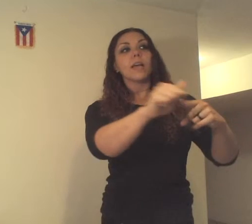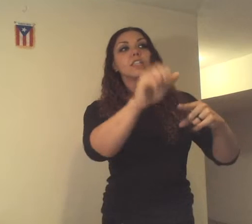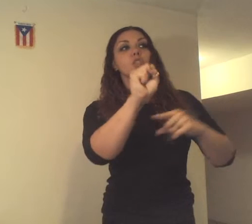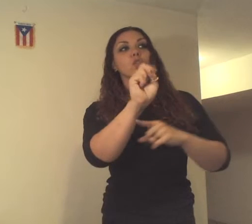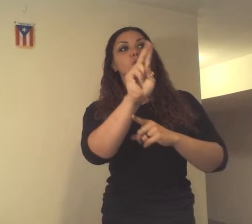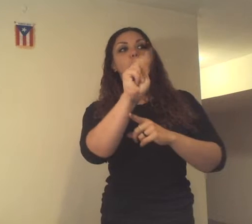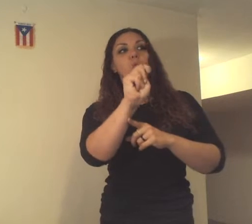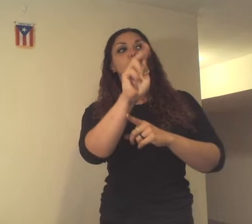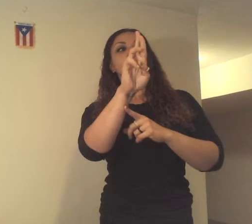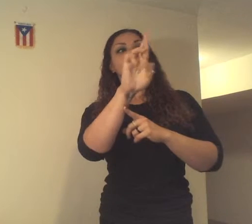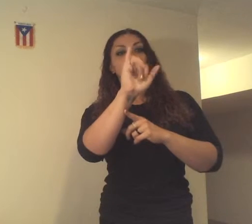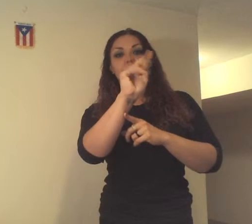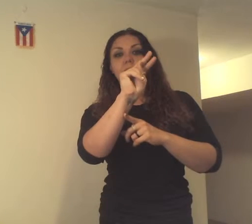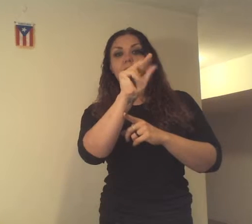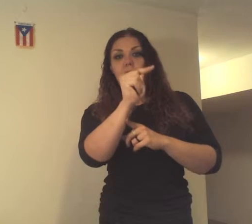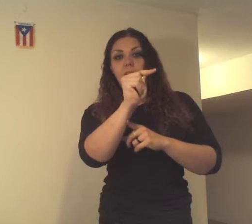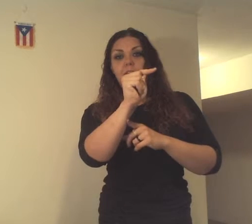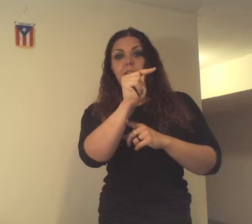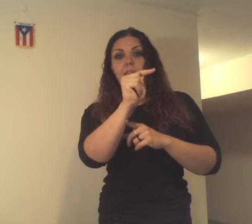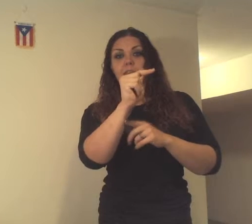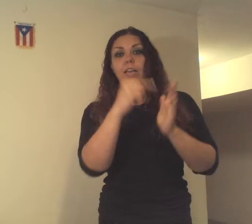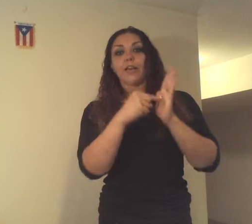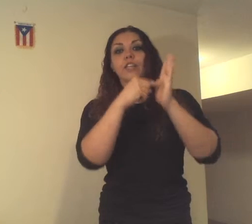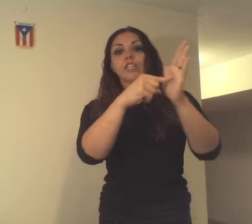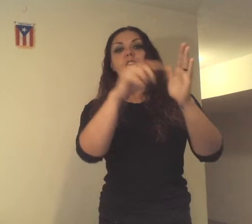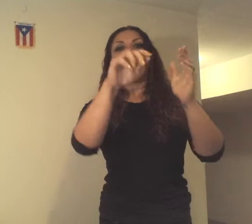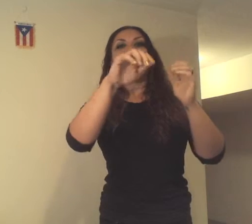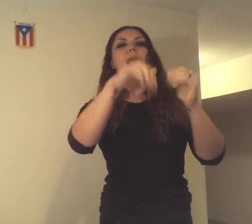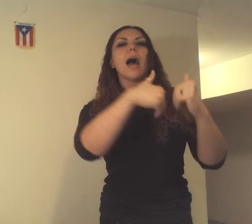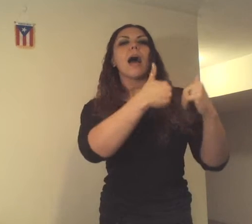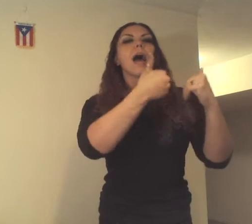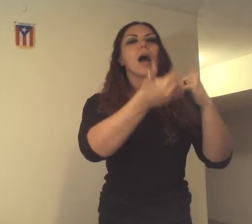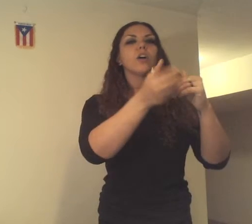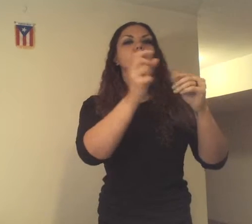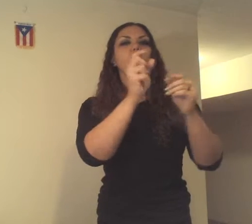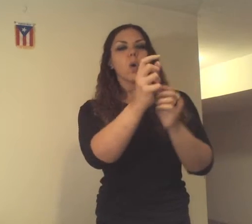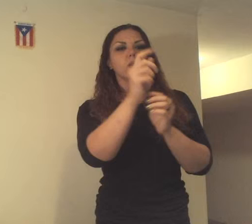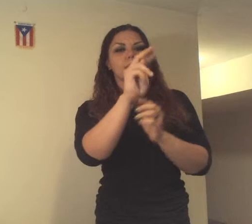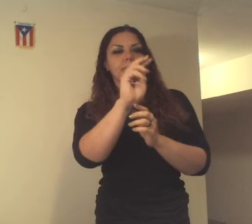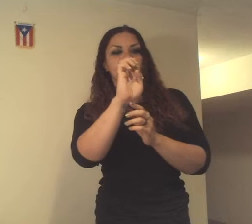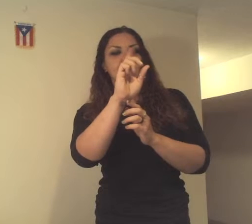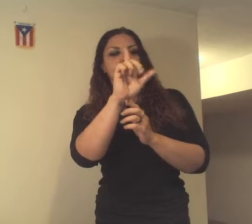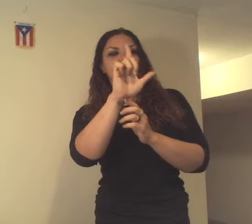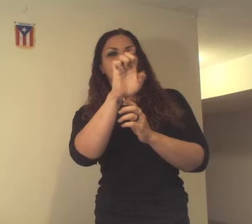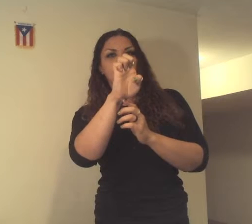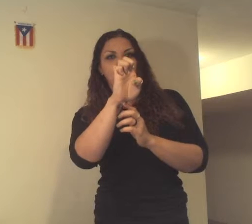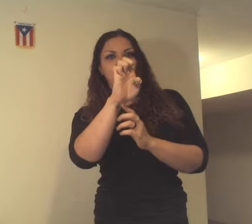This is how you hold the needle. Grab the needle at the tip.